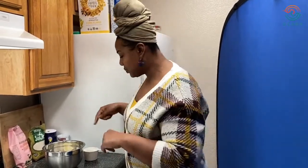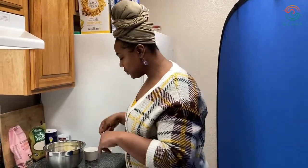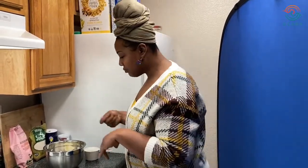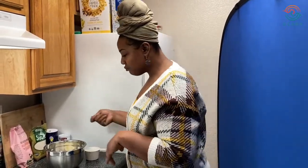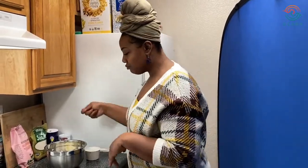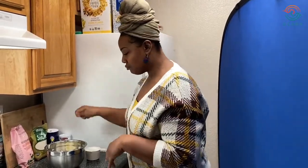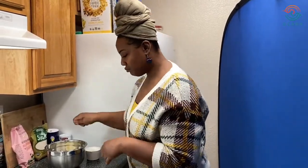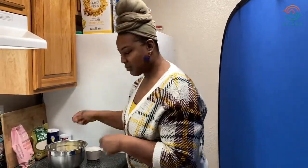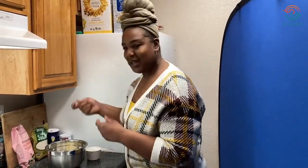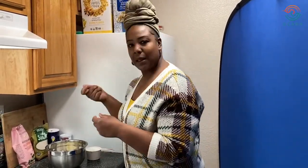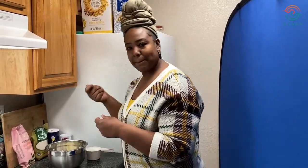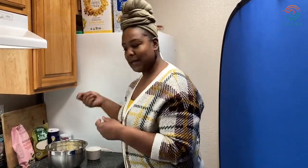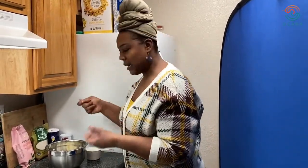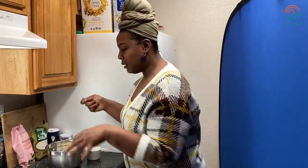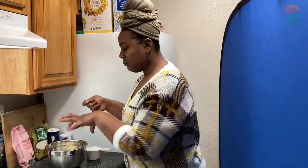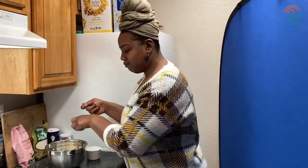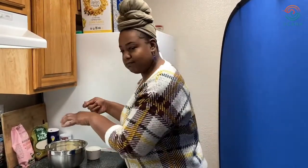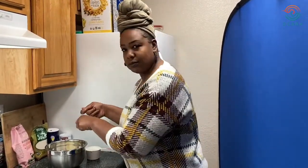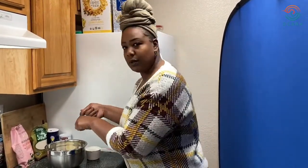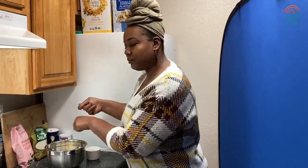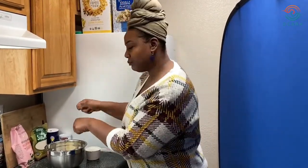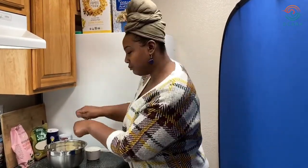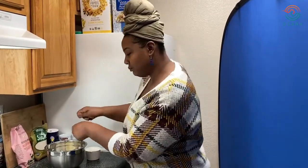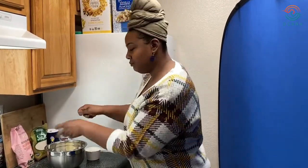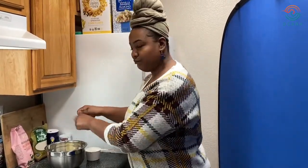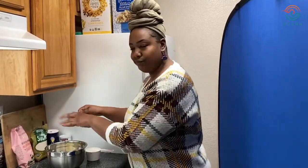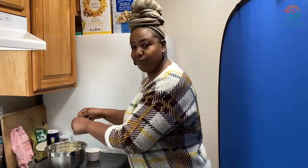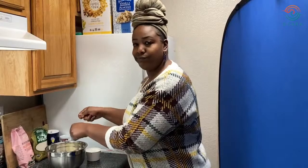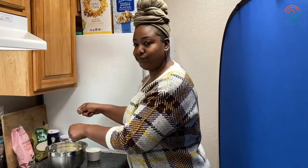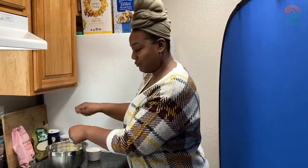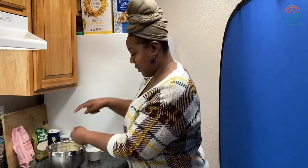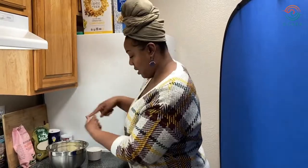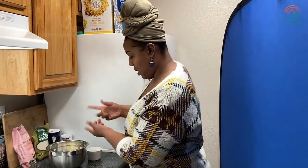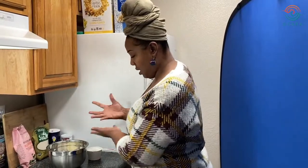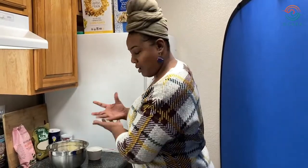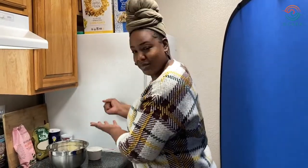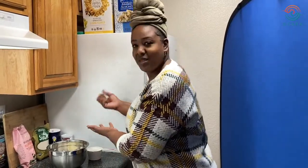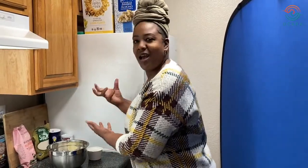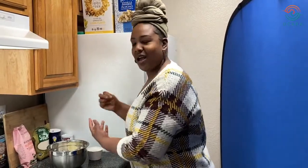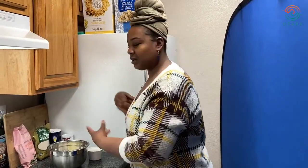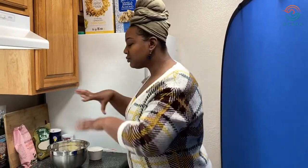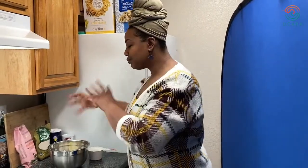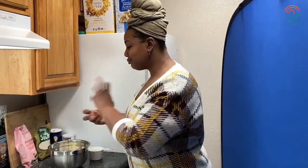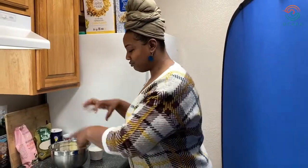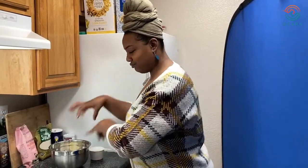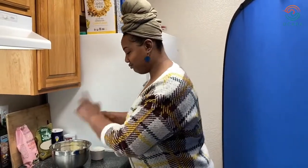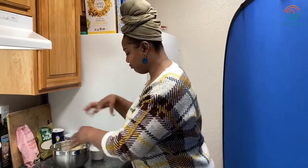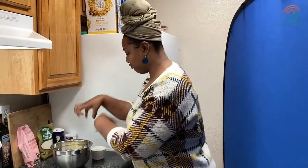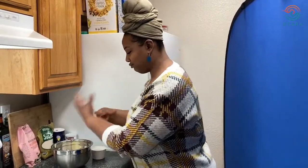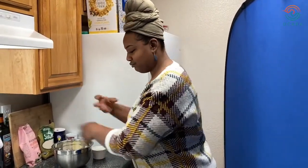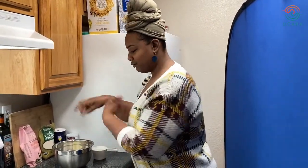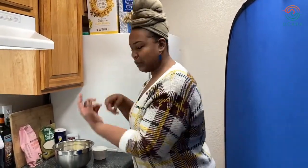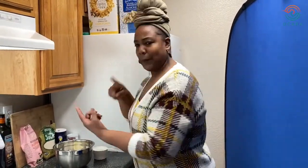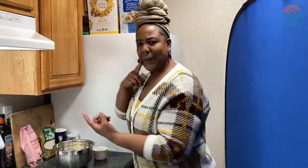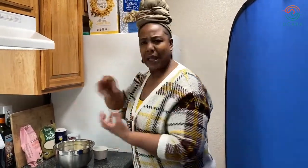buttermilk with my right hand and at the same time mixing in with my left hand. Once you've poured in all the buttermilk, use both hands and start mixing it until